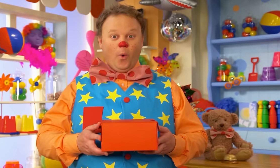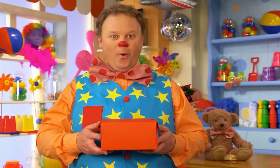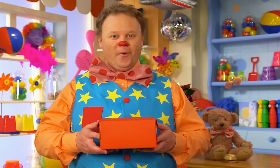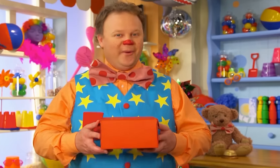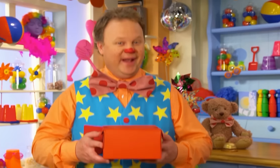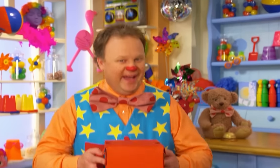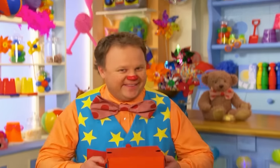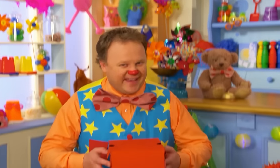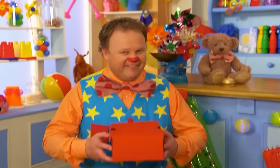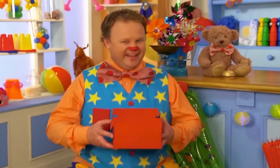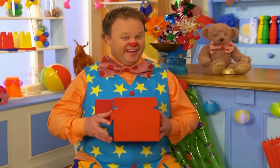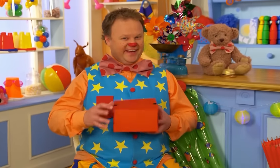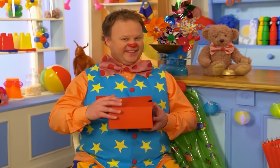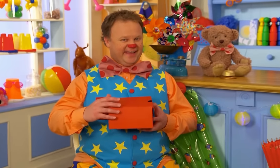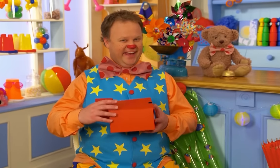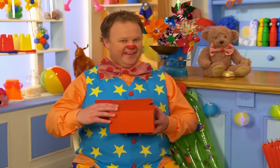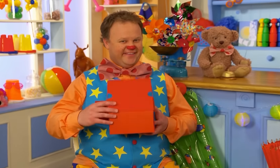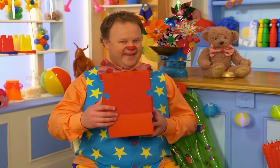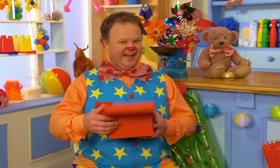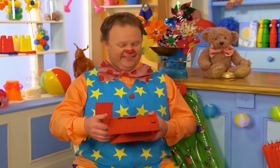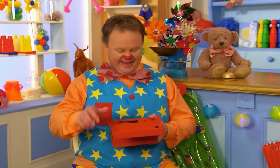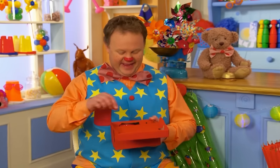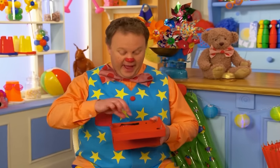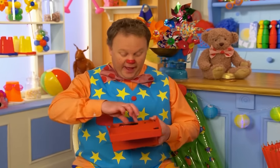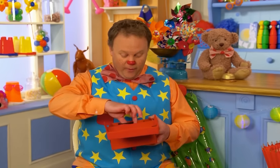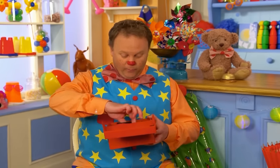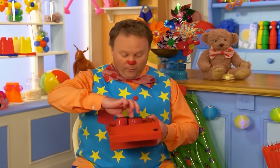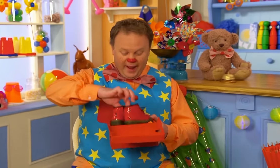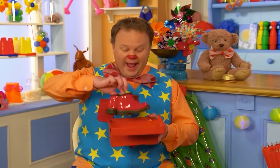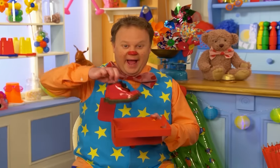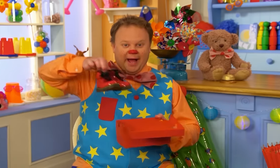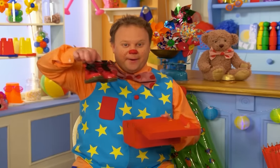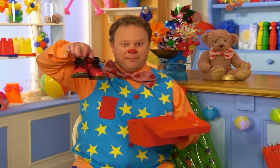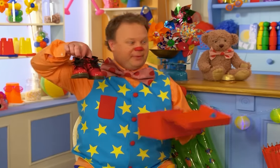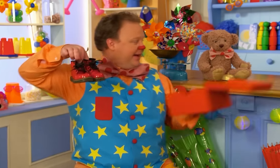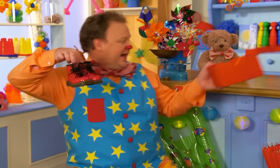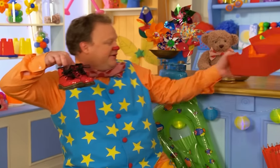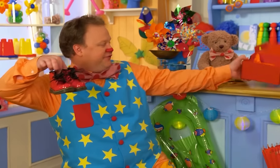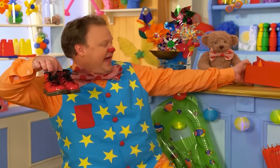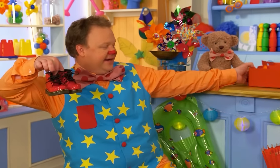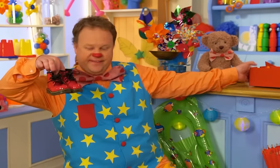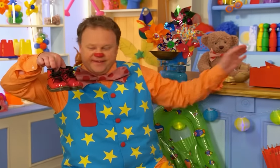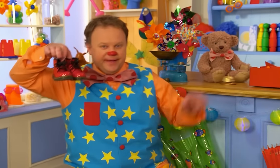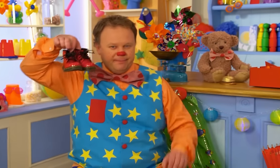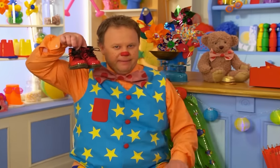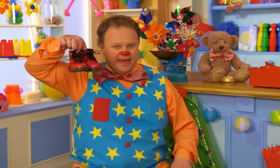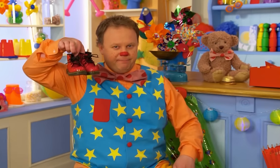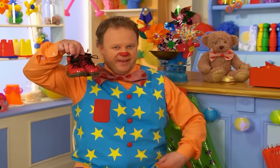Oh, let's have a look at these, shall we? Wow! Perfect! Maybe a bit